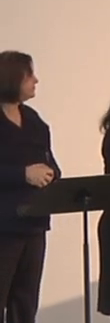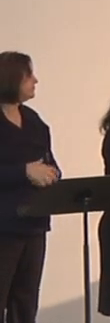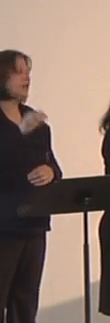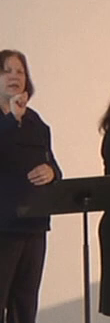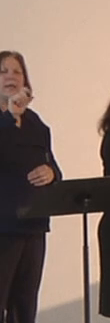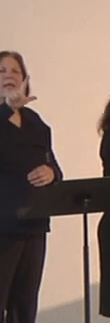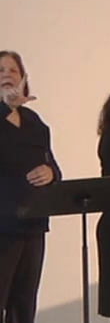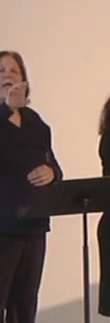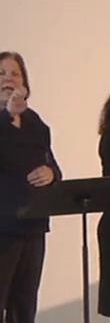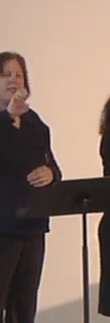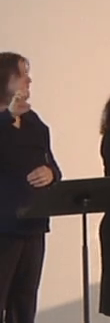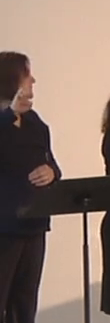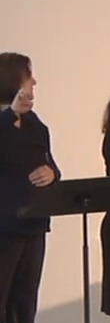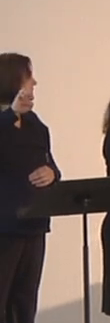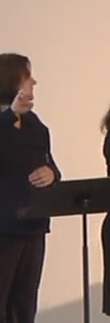Alice Va.